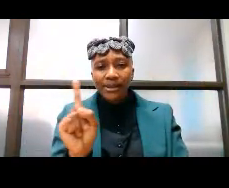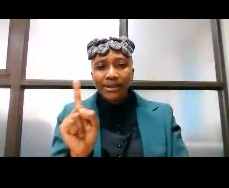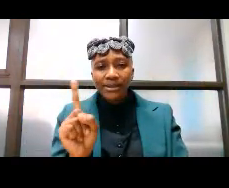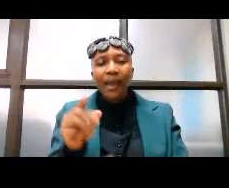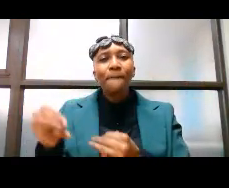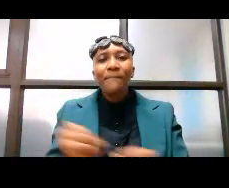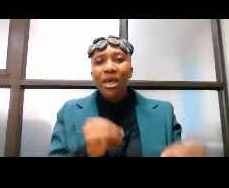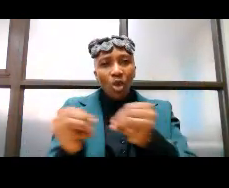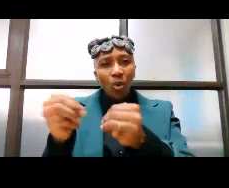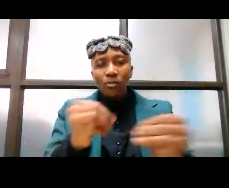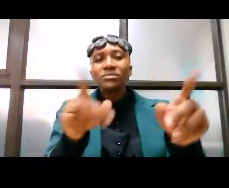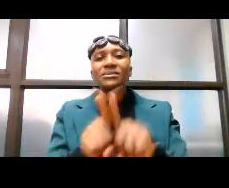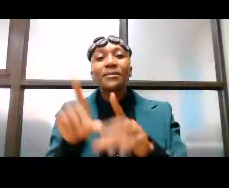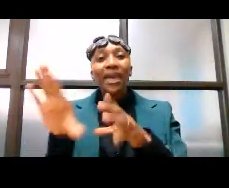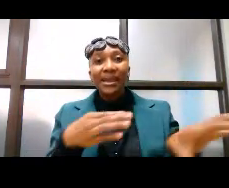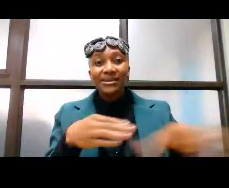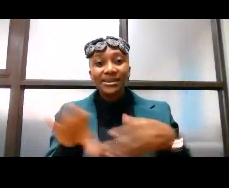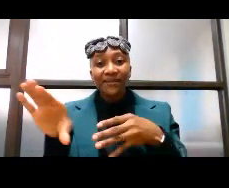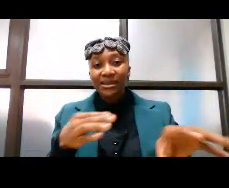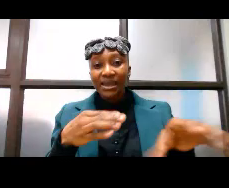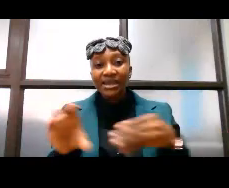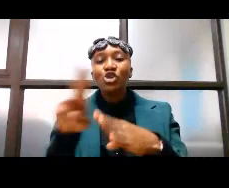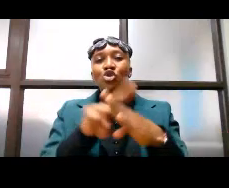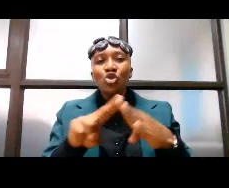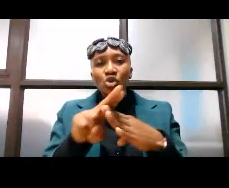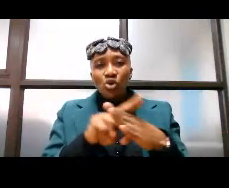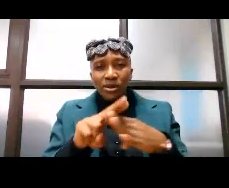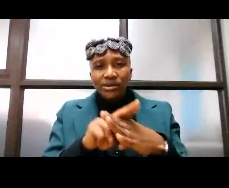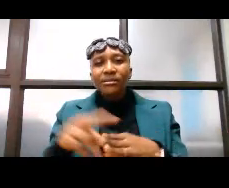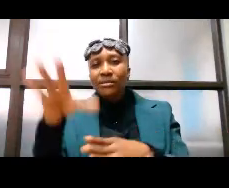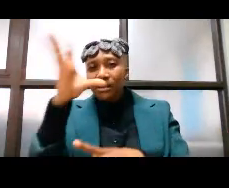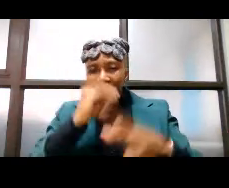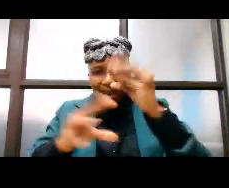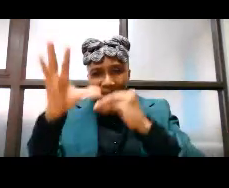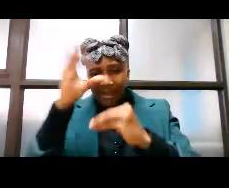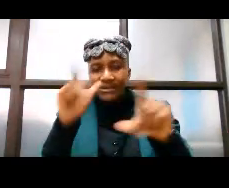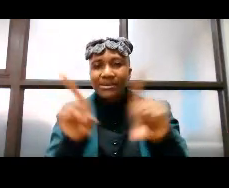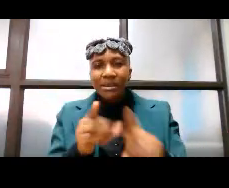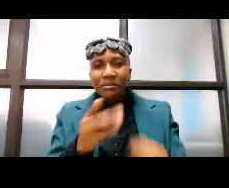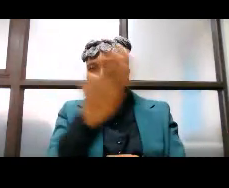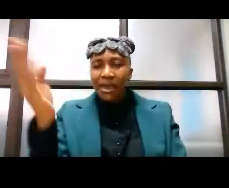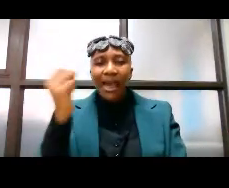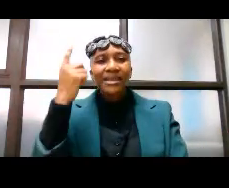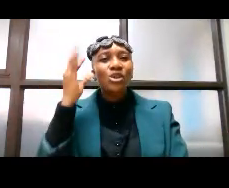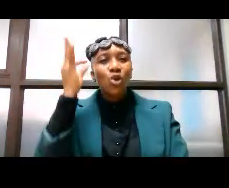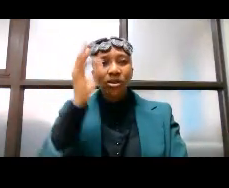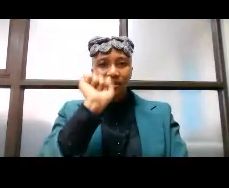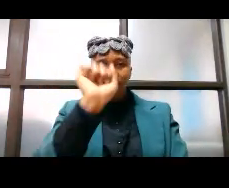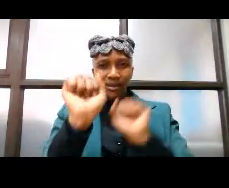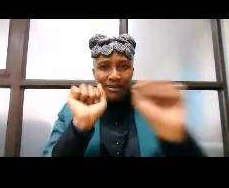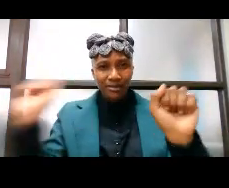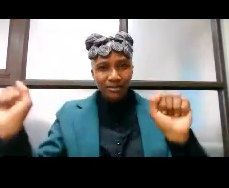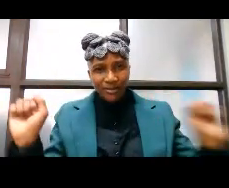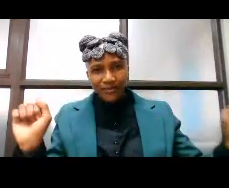use in order that the learners understand their context. You change your methods of